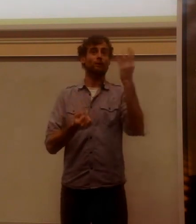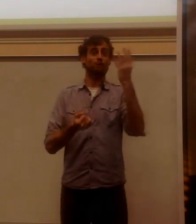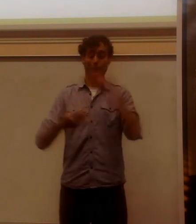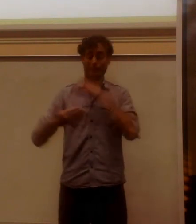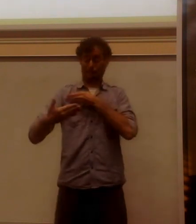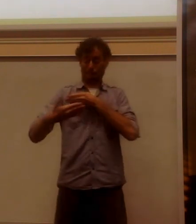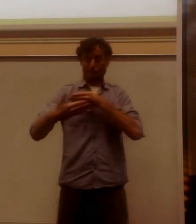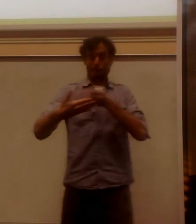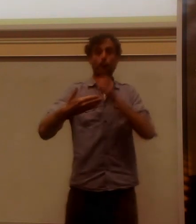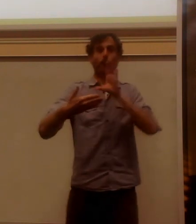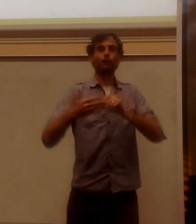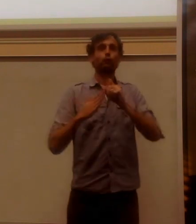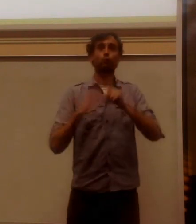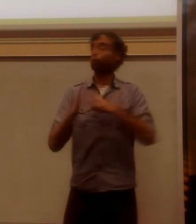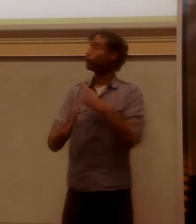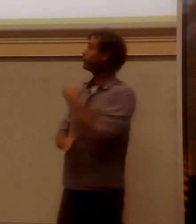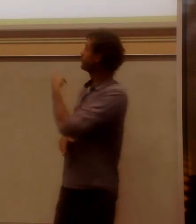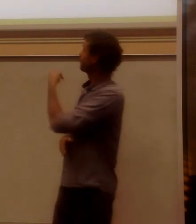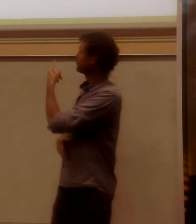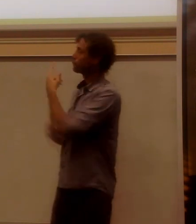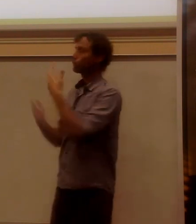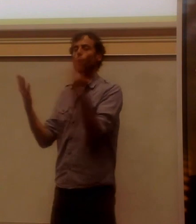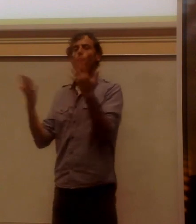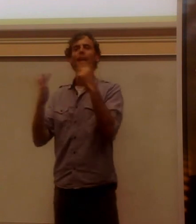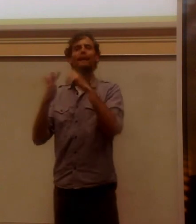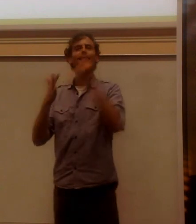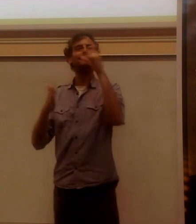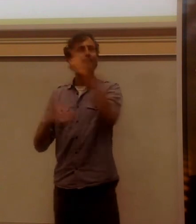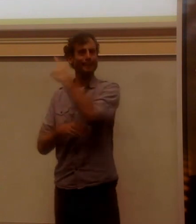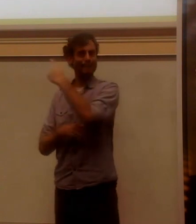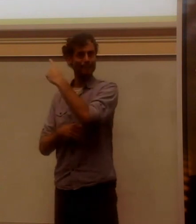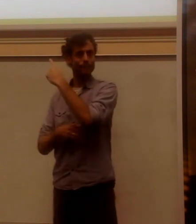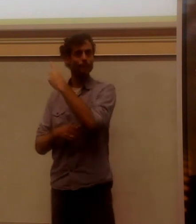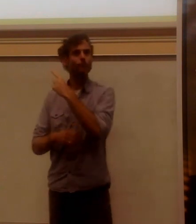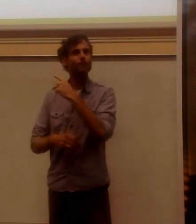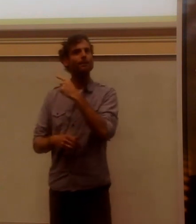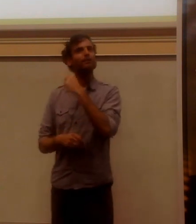The final trial took place in September 2014 at the European Commission.